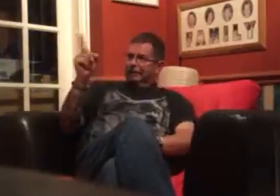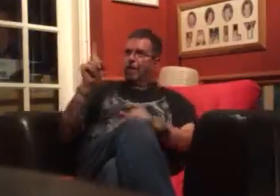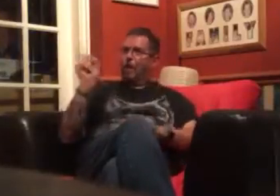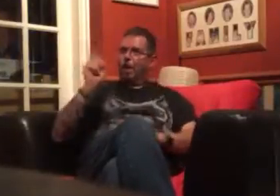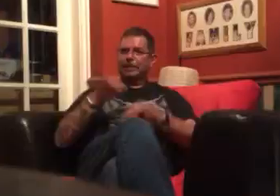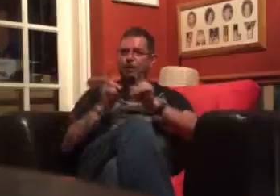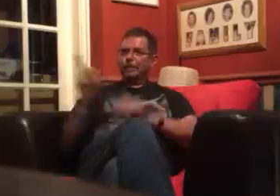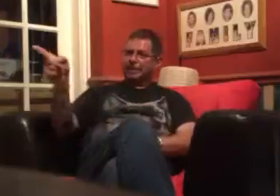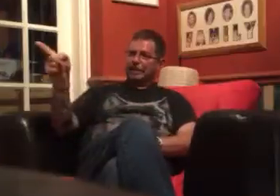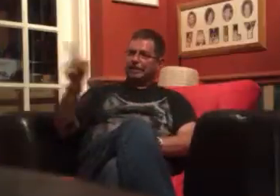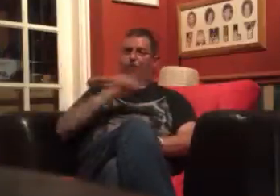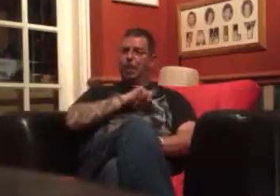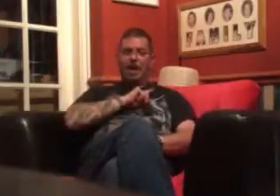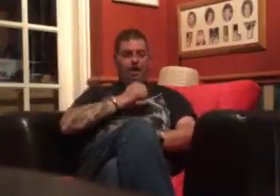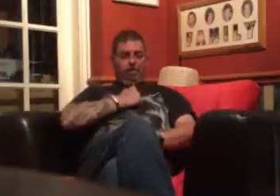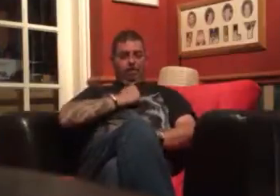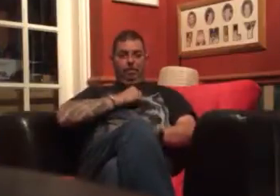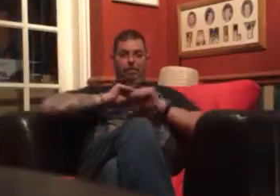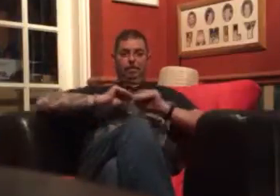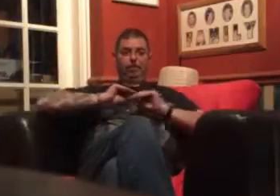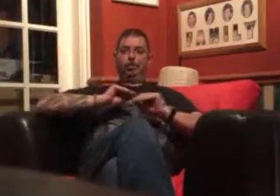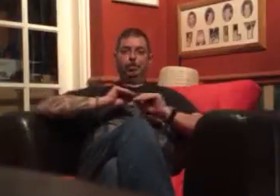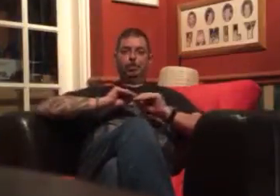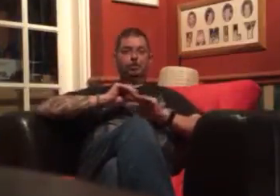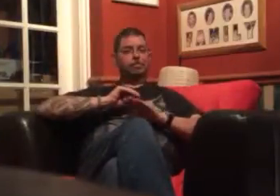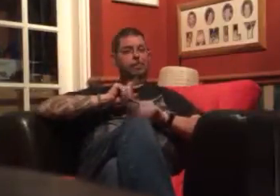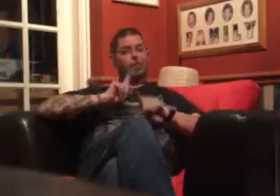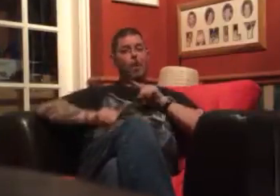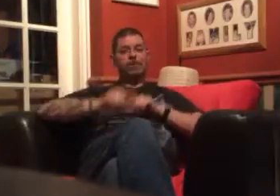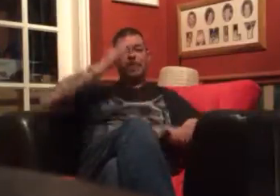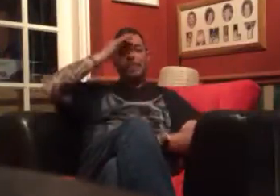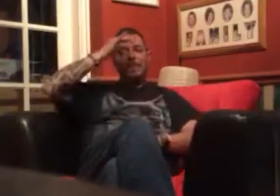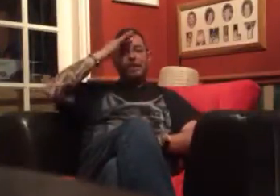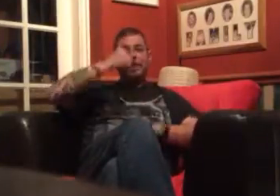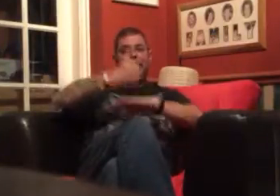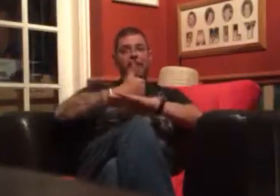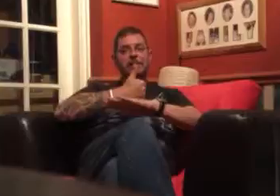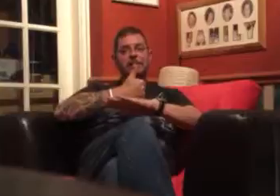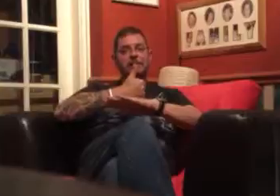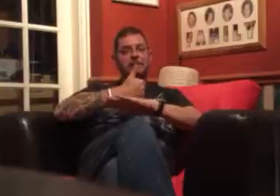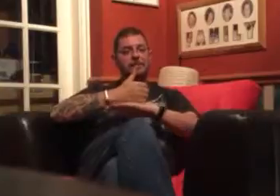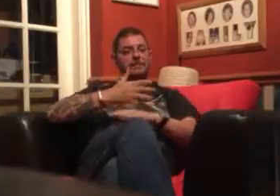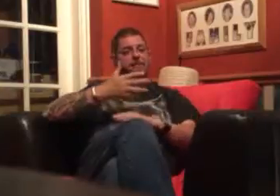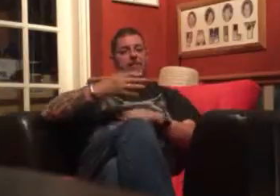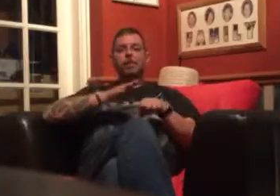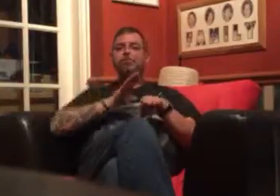show, it's really for the students to see that's what interpreting is in a real life scenario, because obviously university is more quite